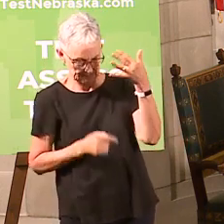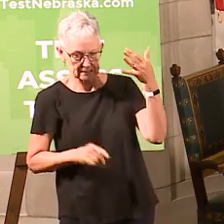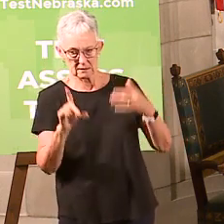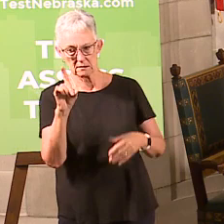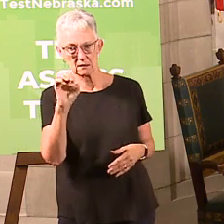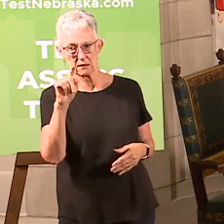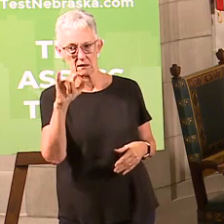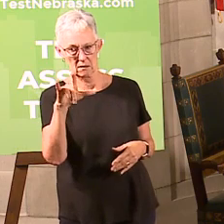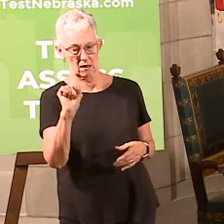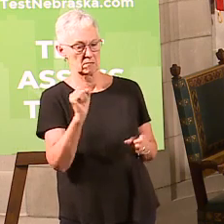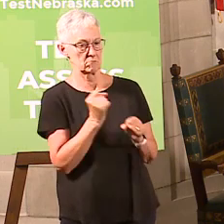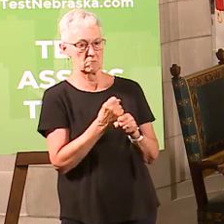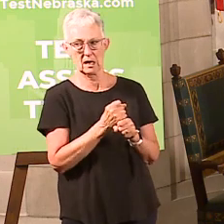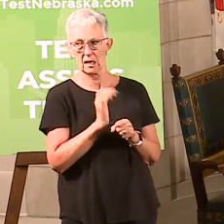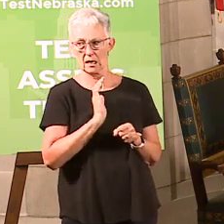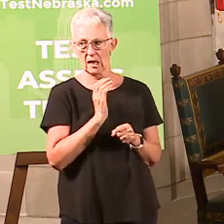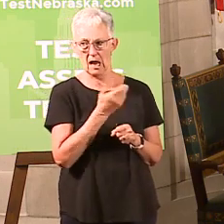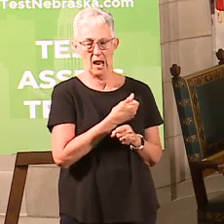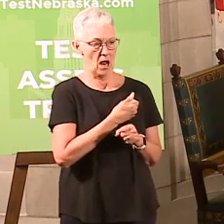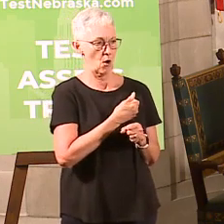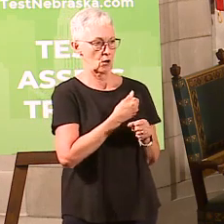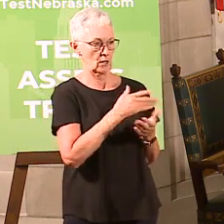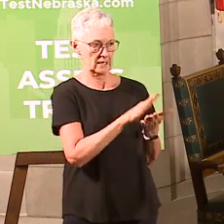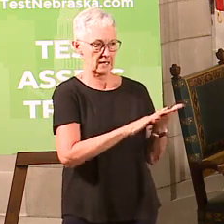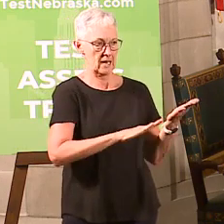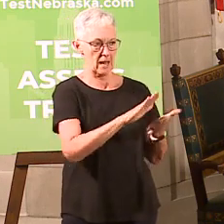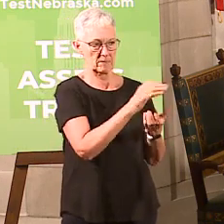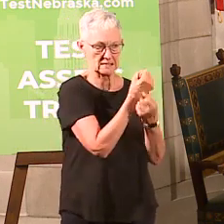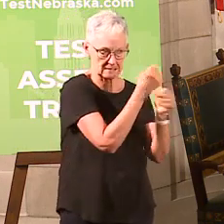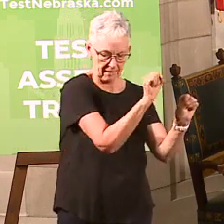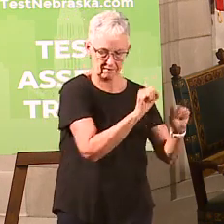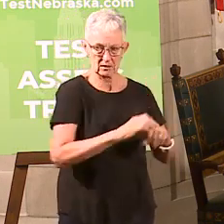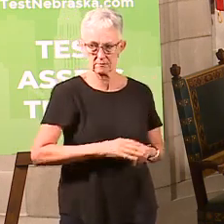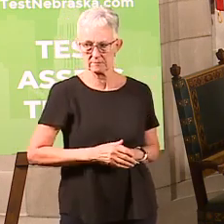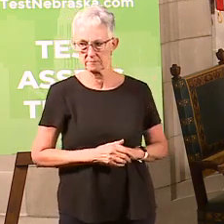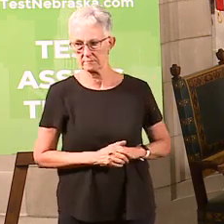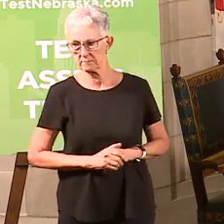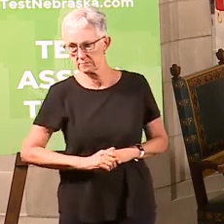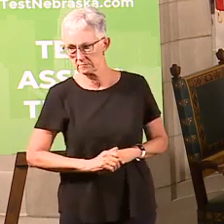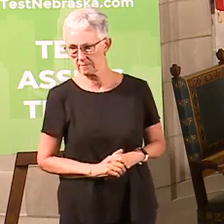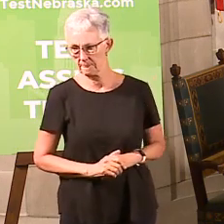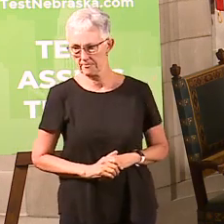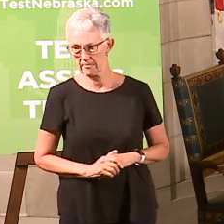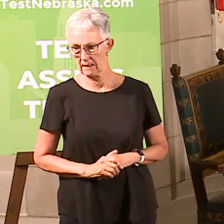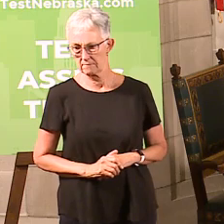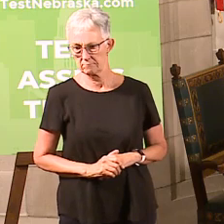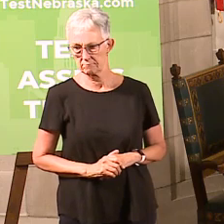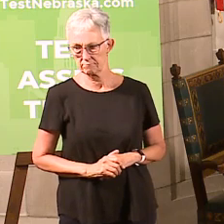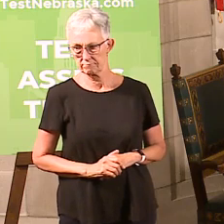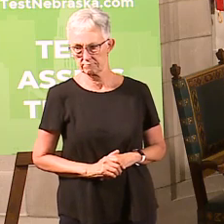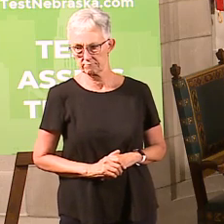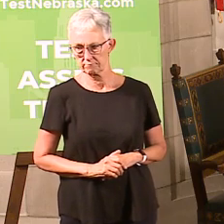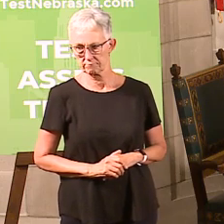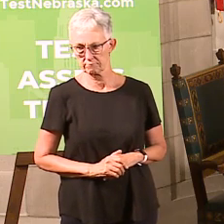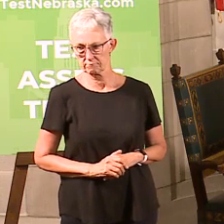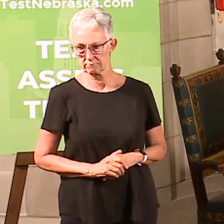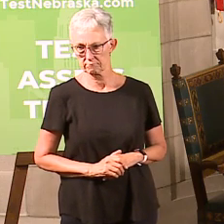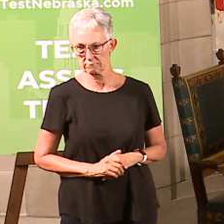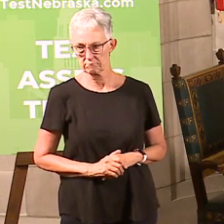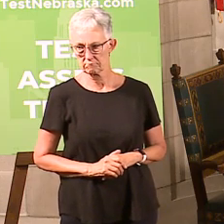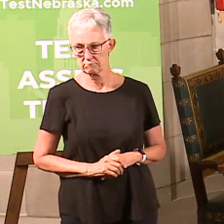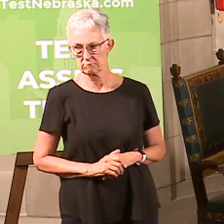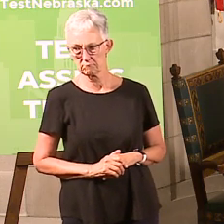as we can possibly make it. The responsibility that you're putting on the faculty and staff to carry out, so to speak,